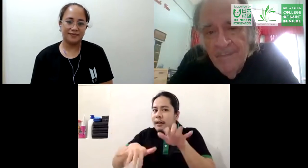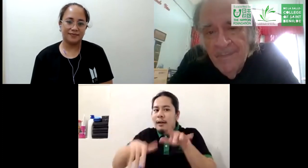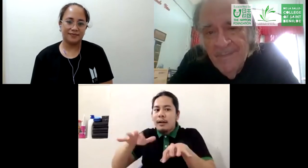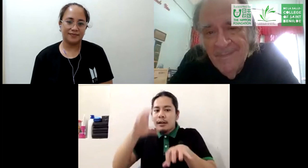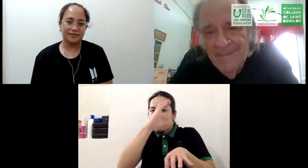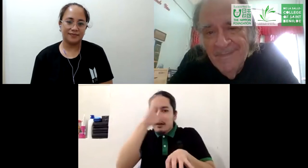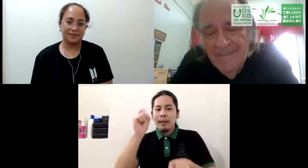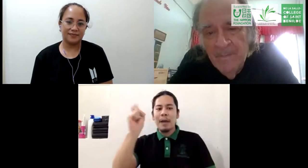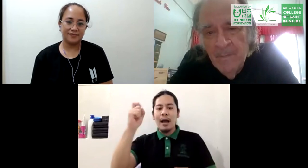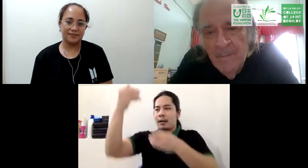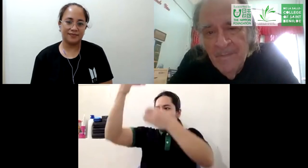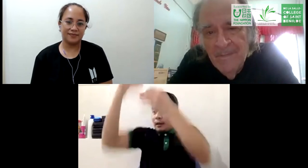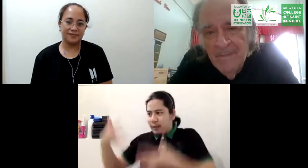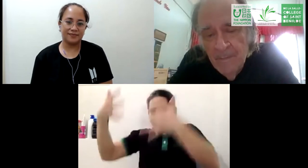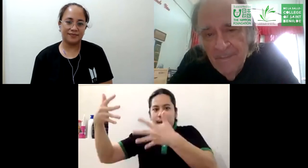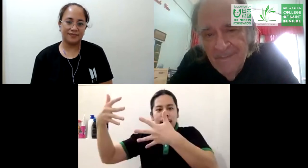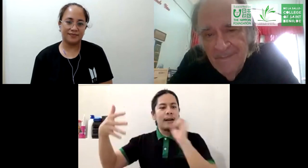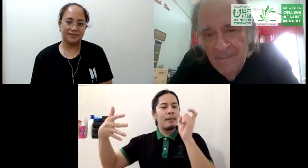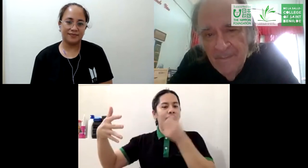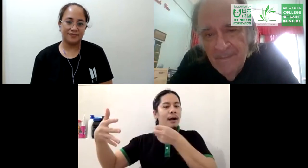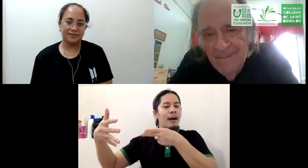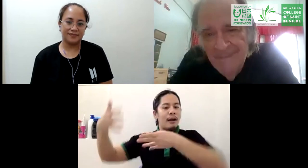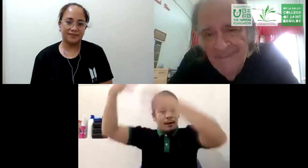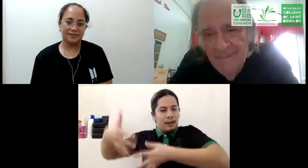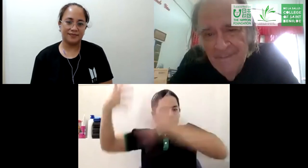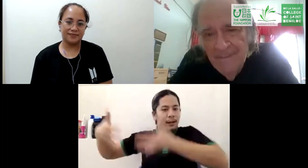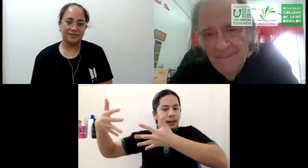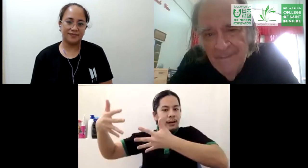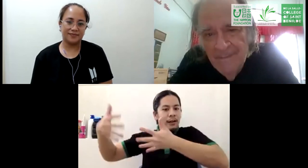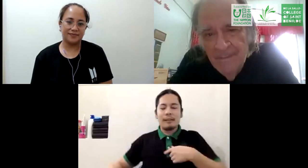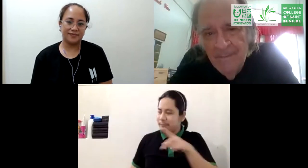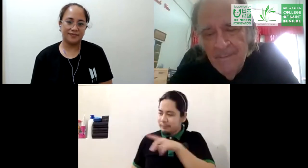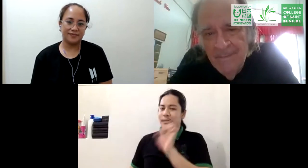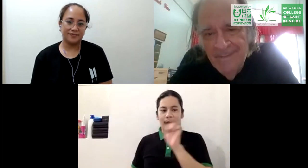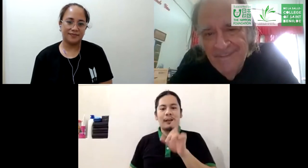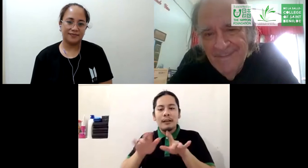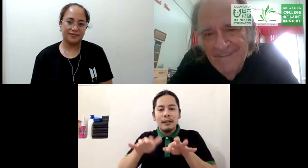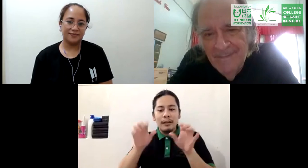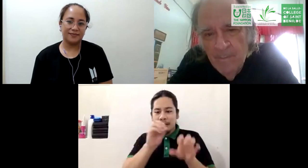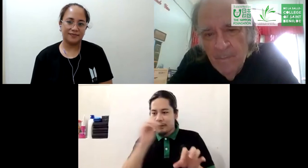for example, the sign for child Mhm. is something I missed.